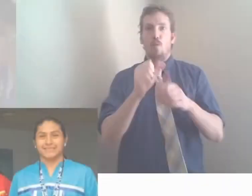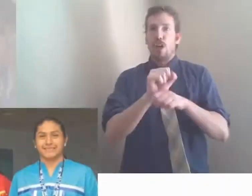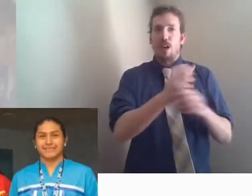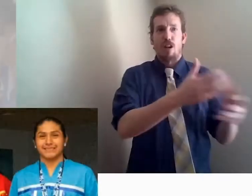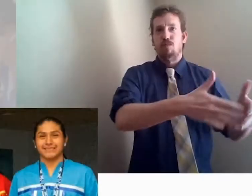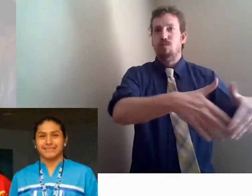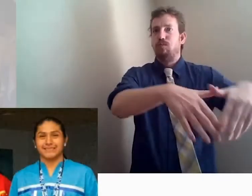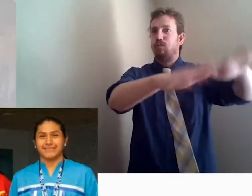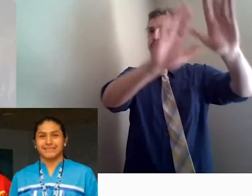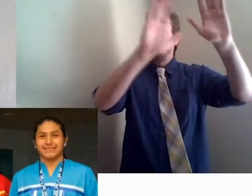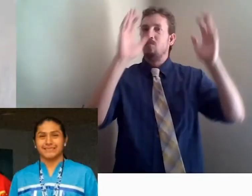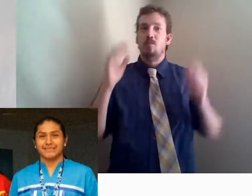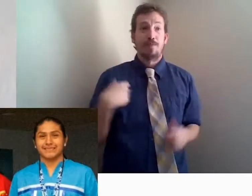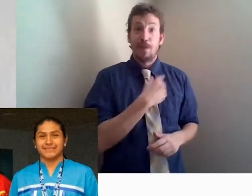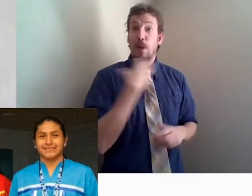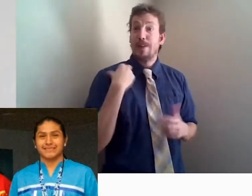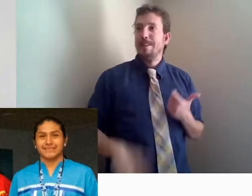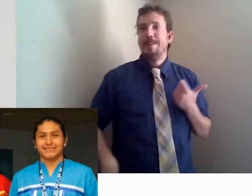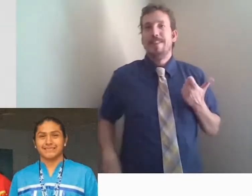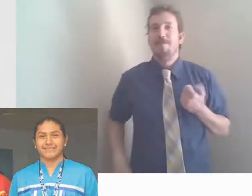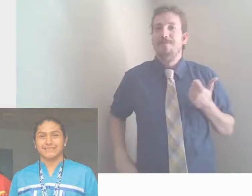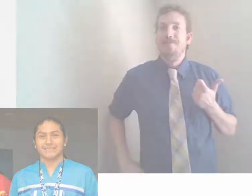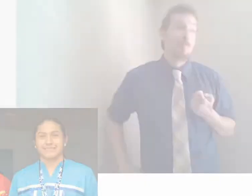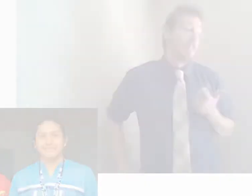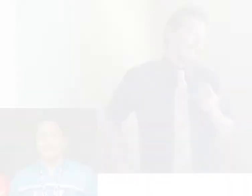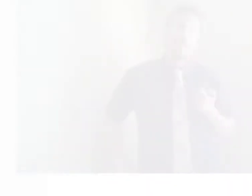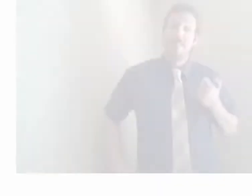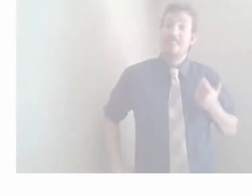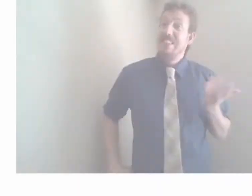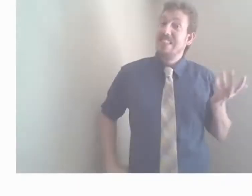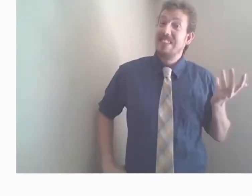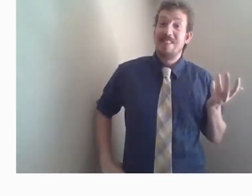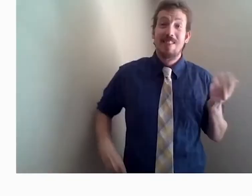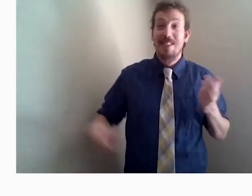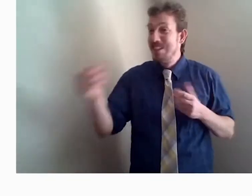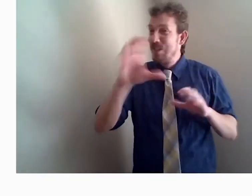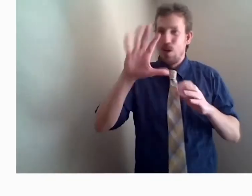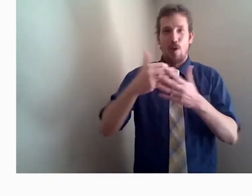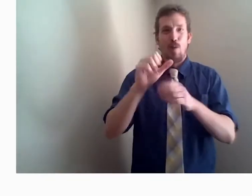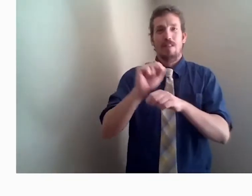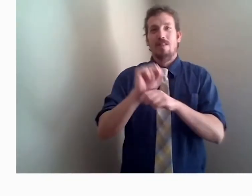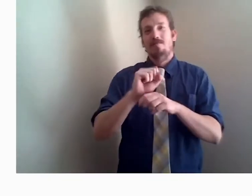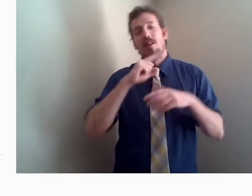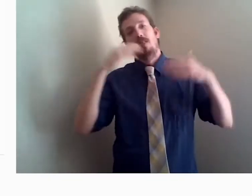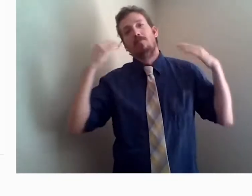Truly impressive work. They took on the load while us coaches just kept time.